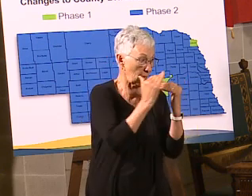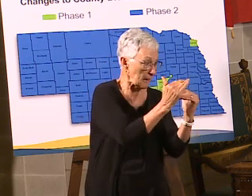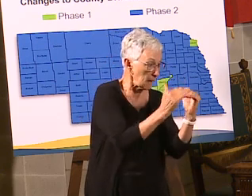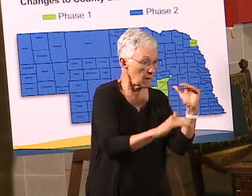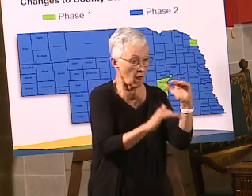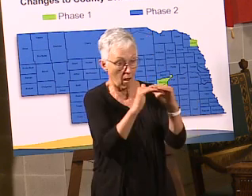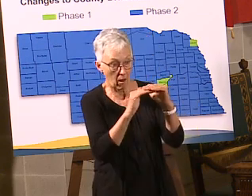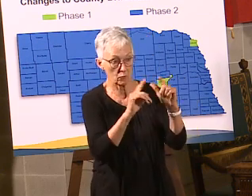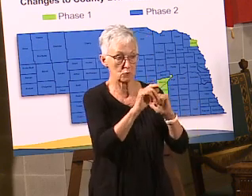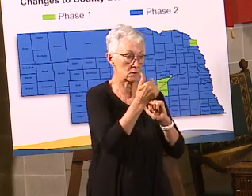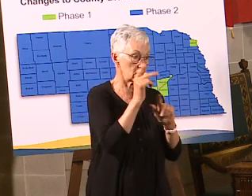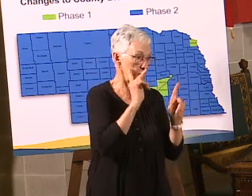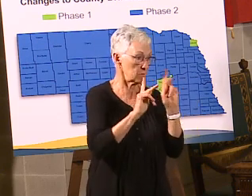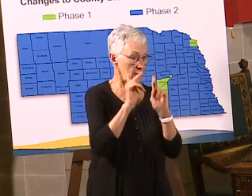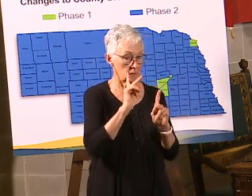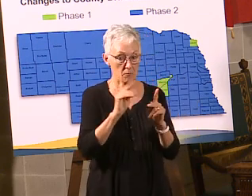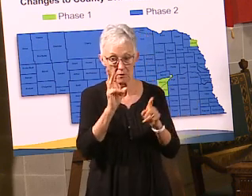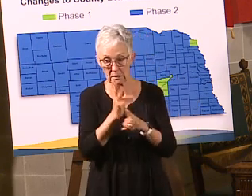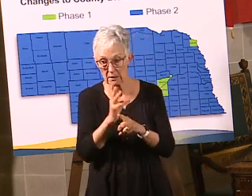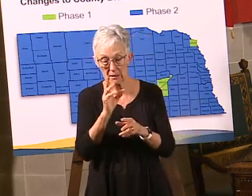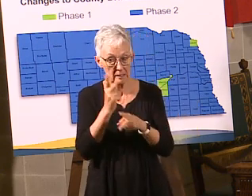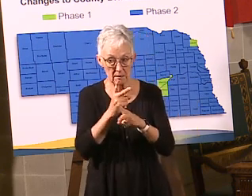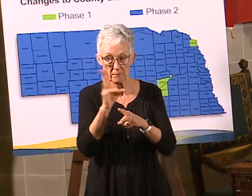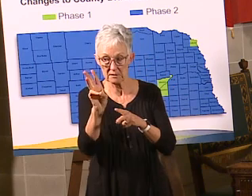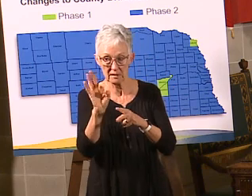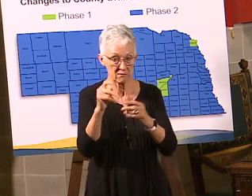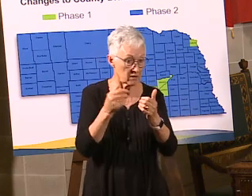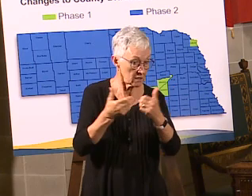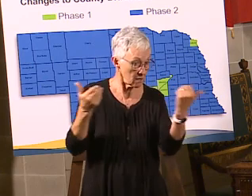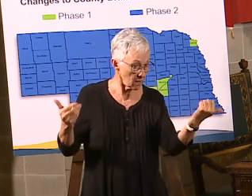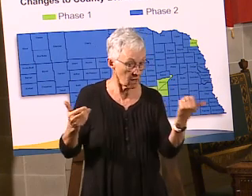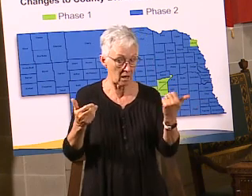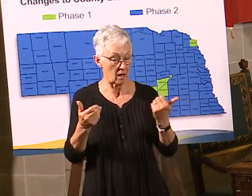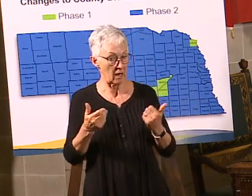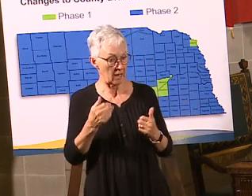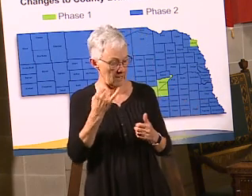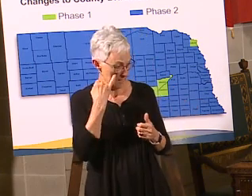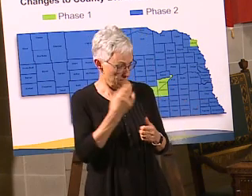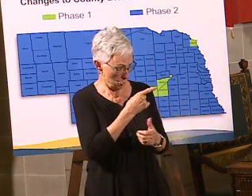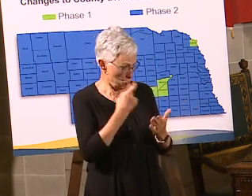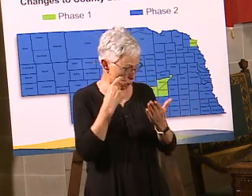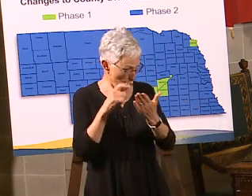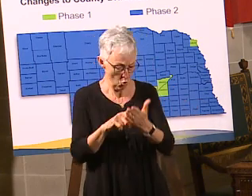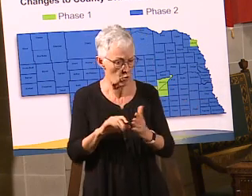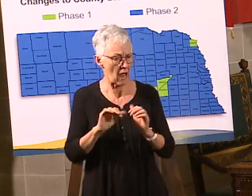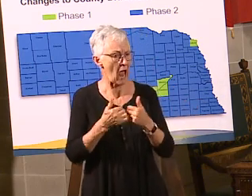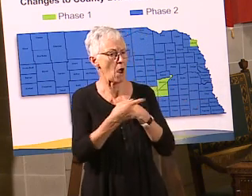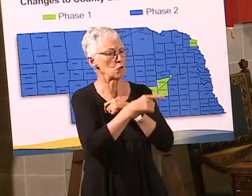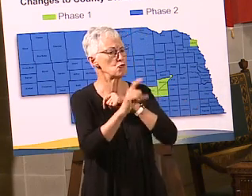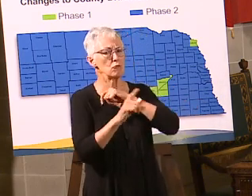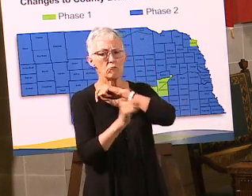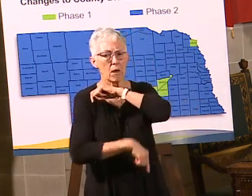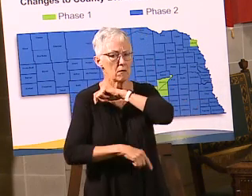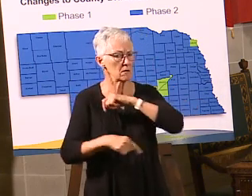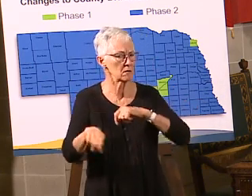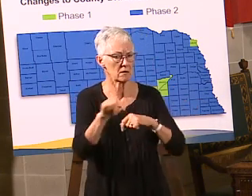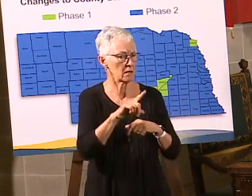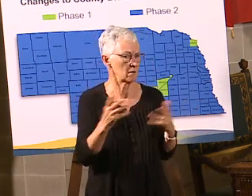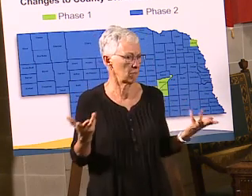directed health measures here in the state of Nebraska? And if so, or in general, how should those measures be handled? I am not aware of